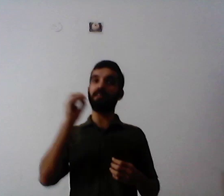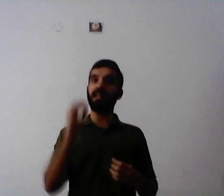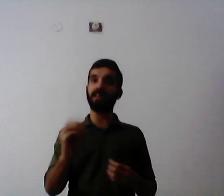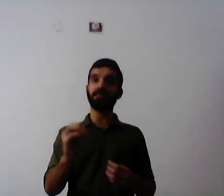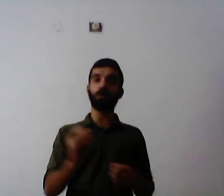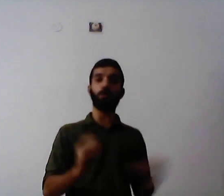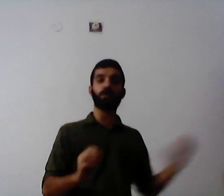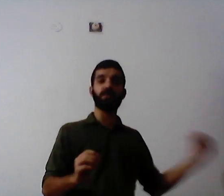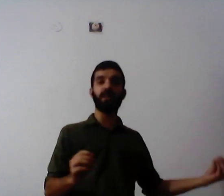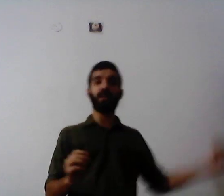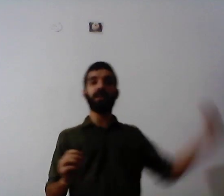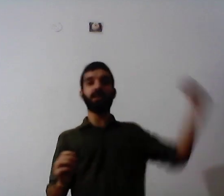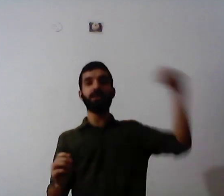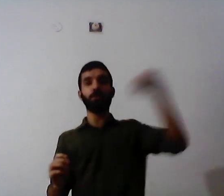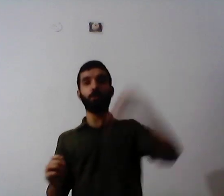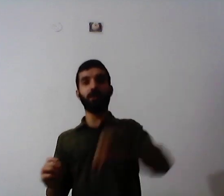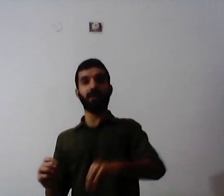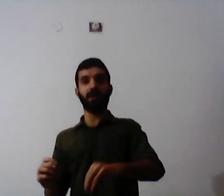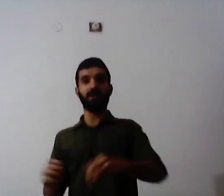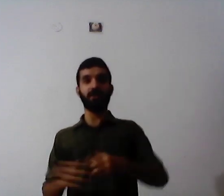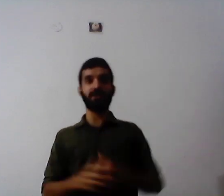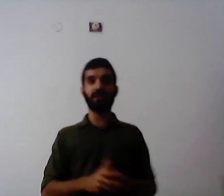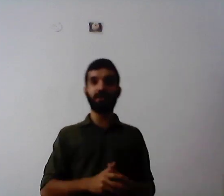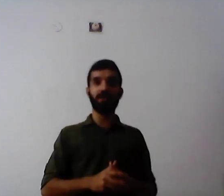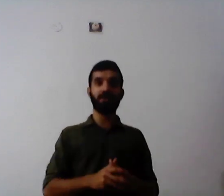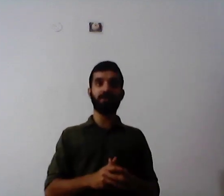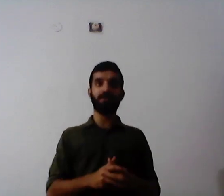less oxygen dissolved in it, isn't it?